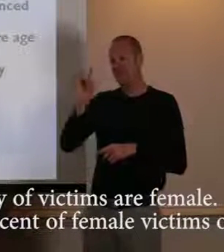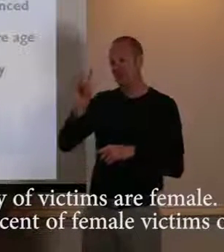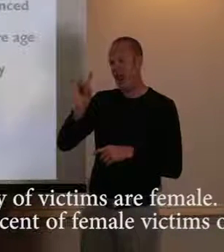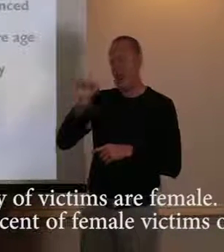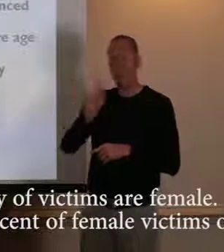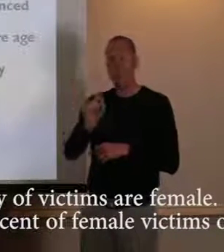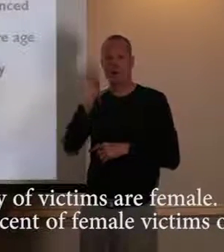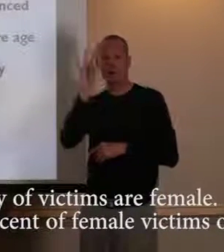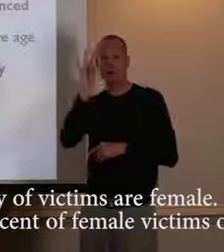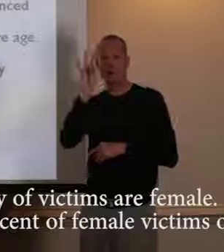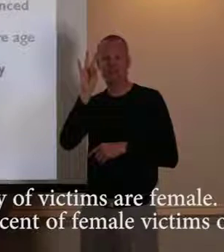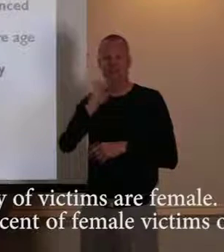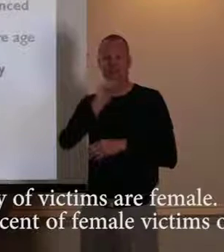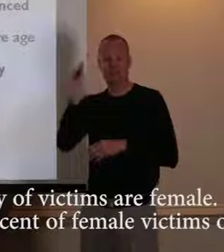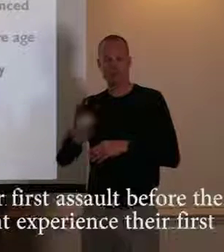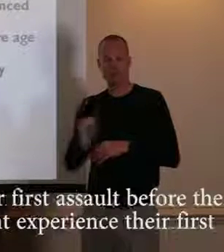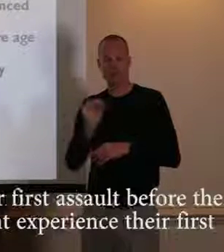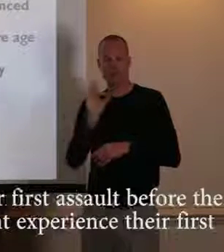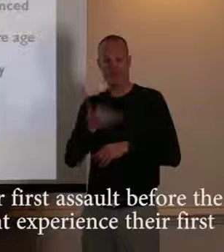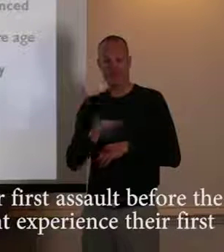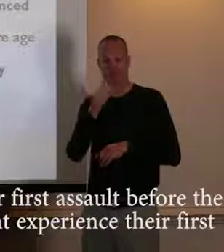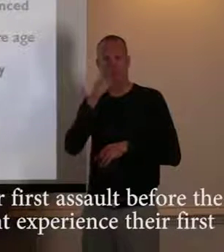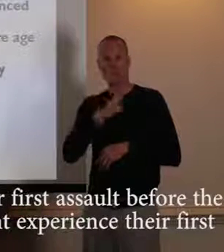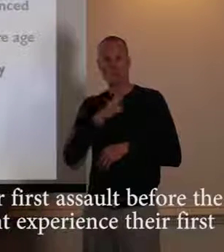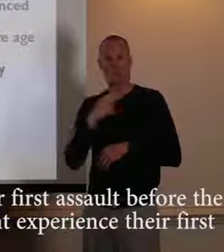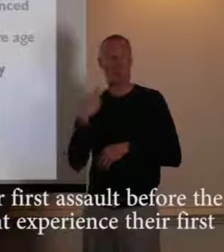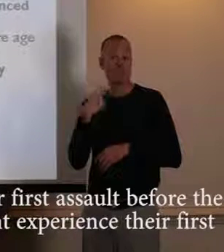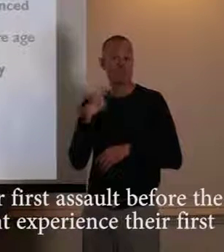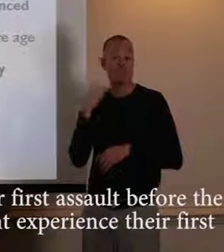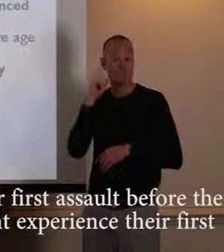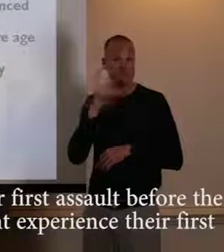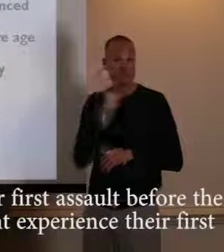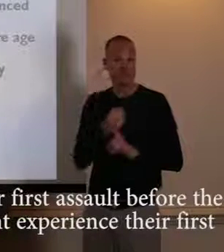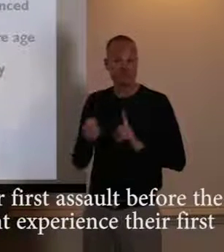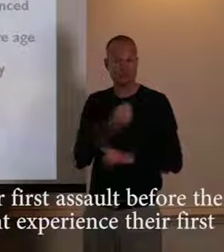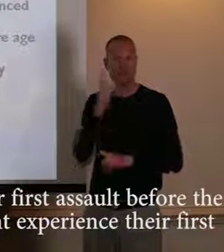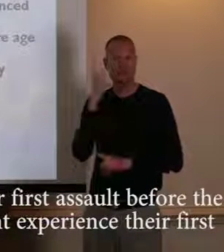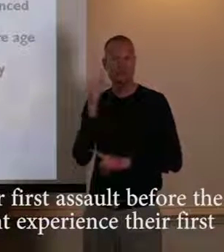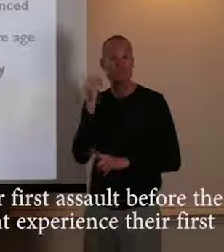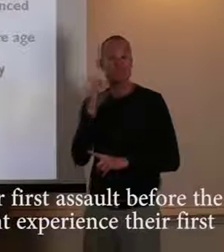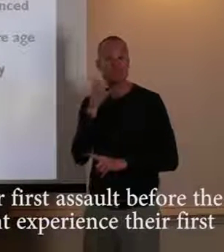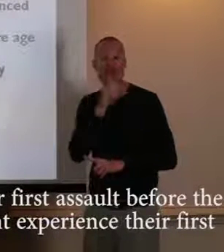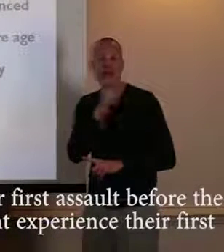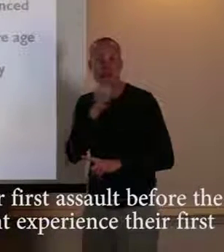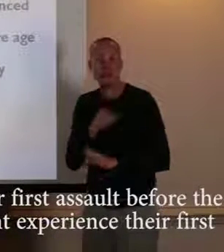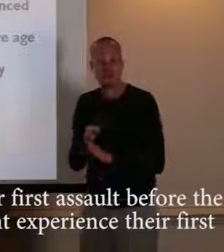78.7% of female victims of sexual assault experience their first assault before the age of 25.